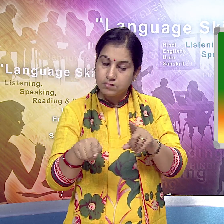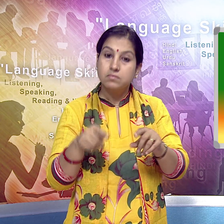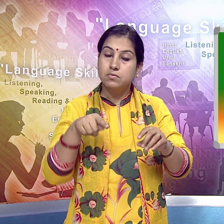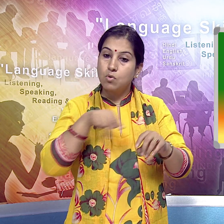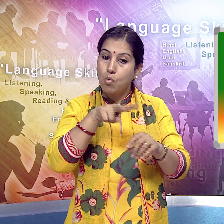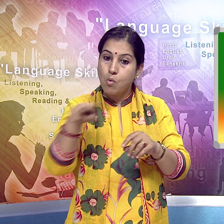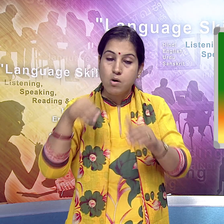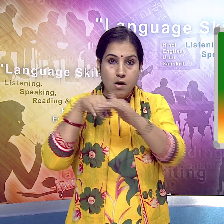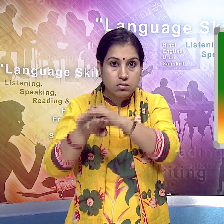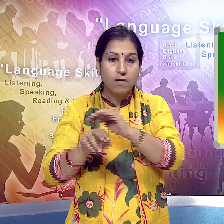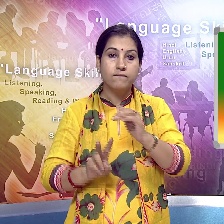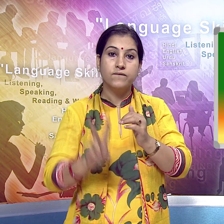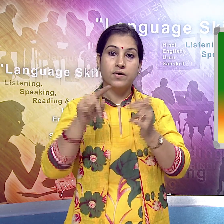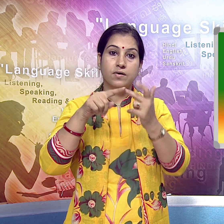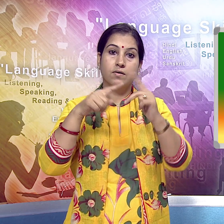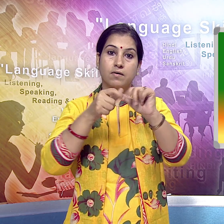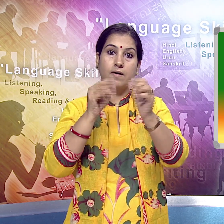rich source of vitamin E.